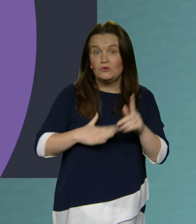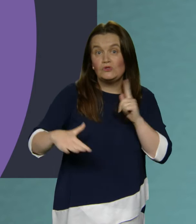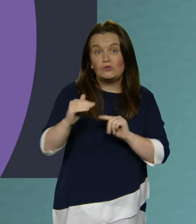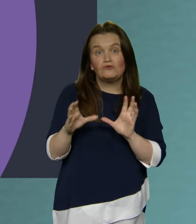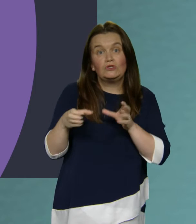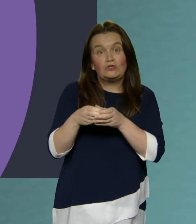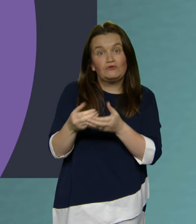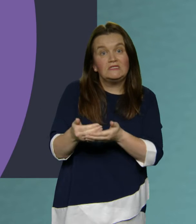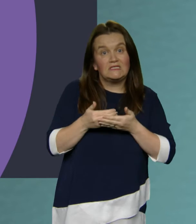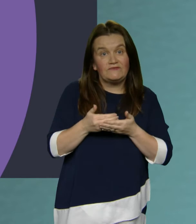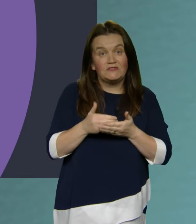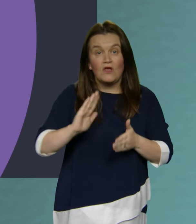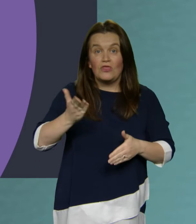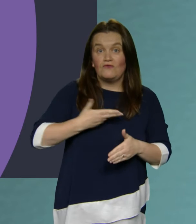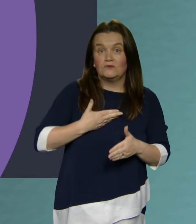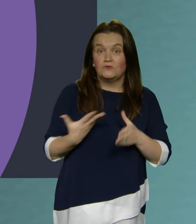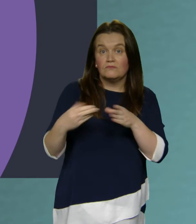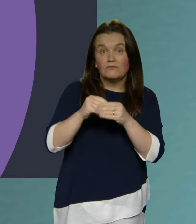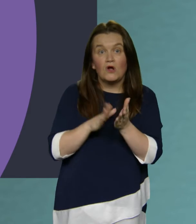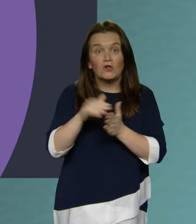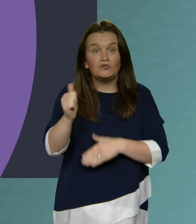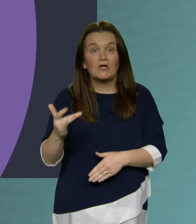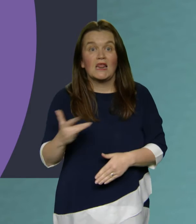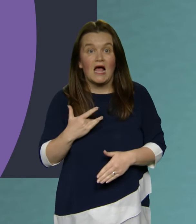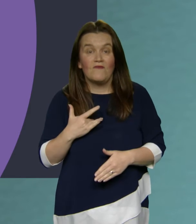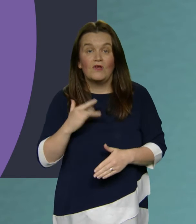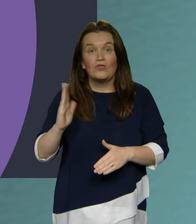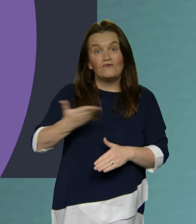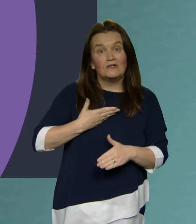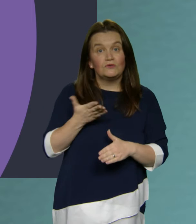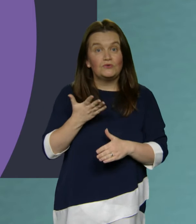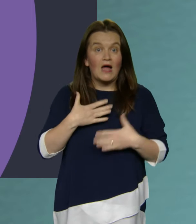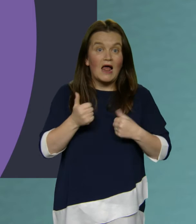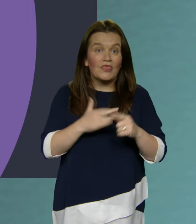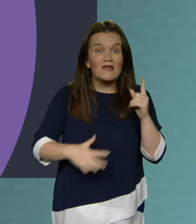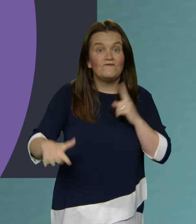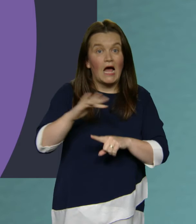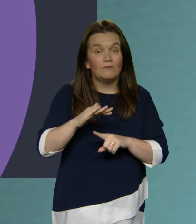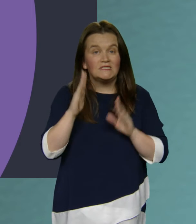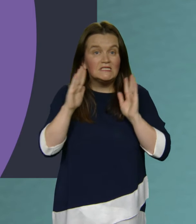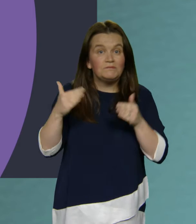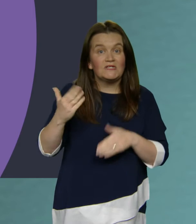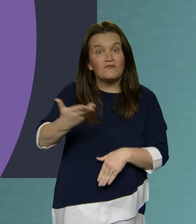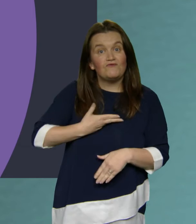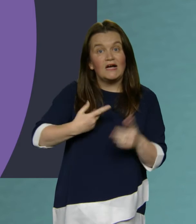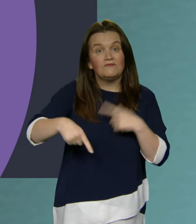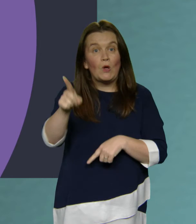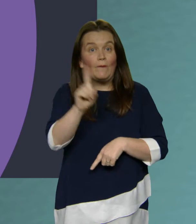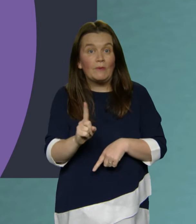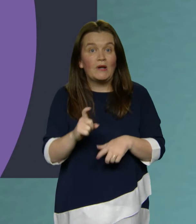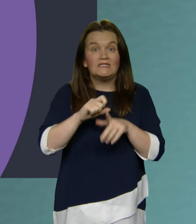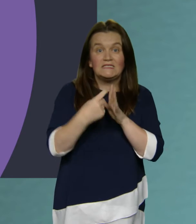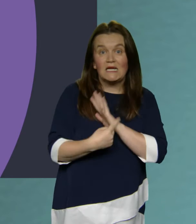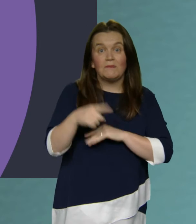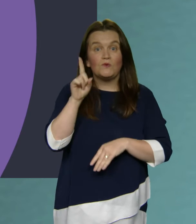life, the right to a healthy environment, and specific rights for disabled people, women, black and minority ethnic people, older